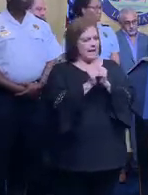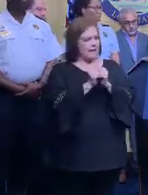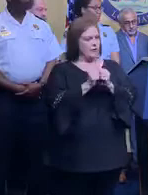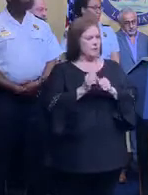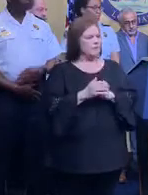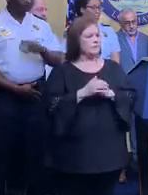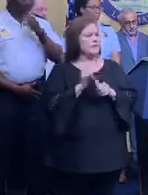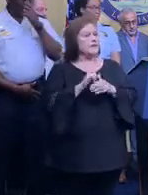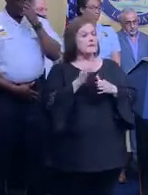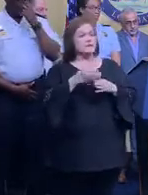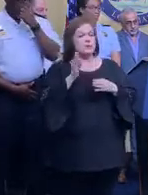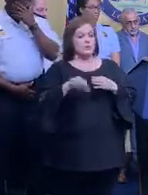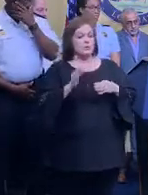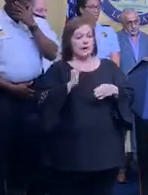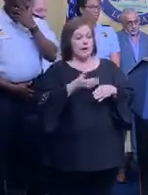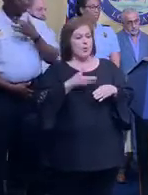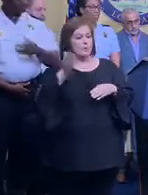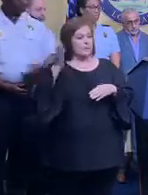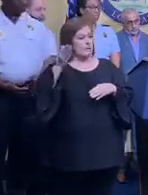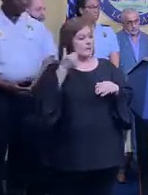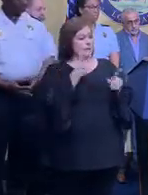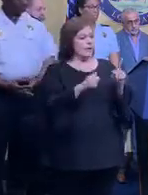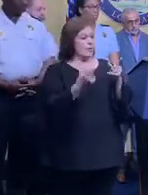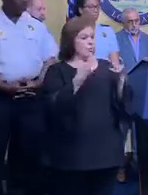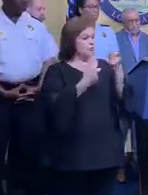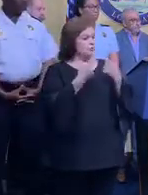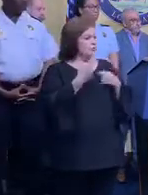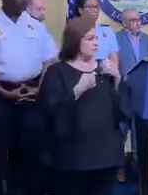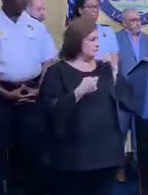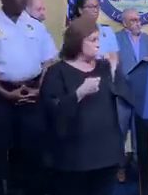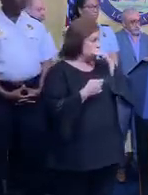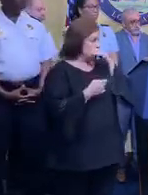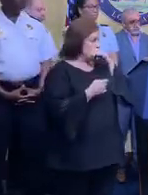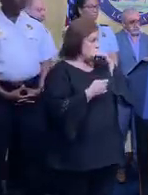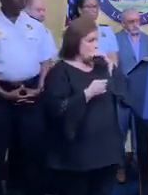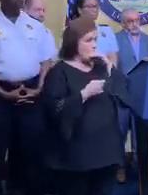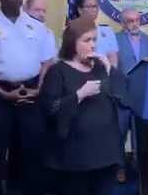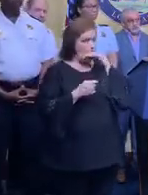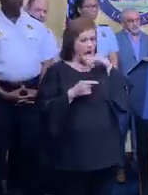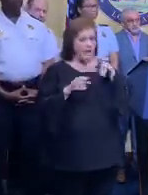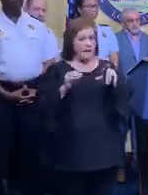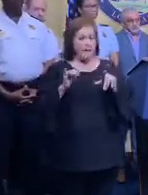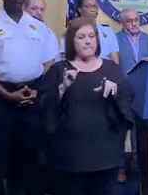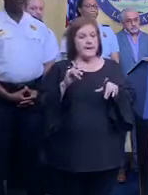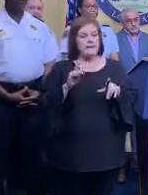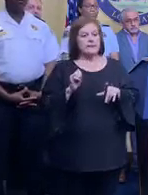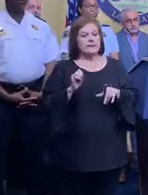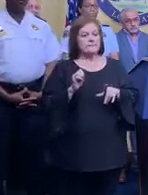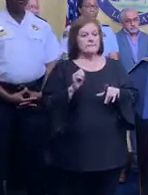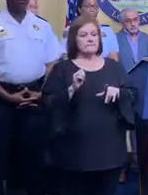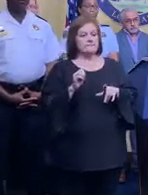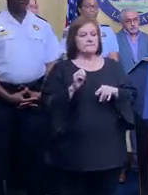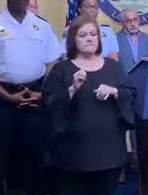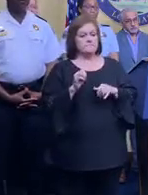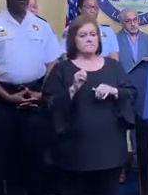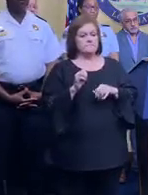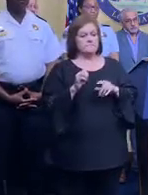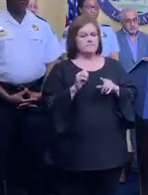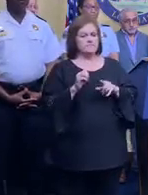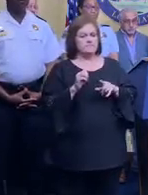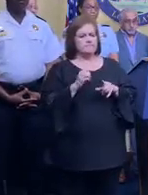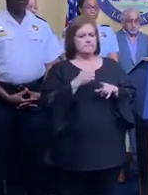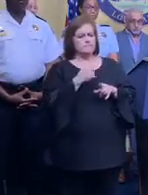much. That concludes all our speakers. We will take questions. Latanya. Mike Pearlstein, WWL. It's a question for